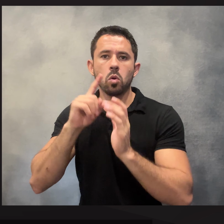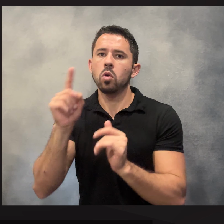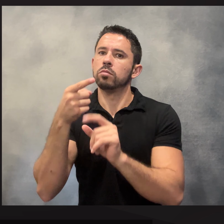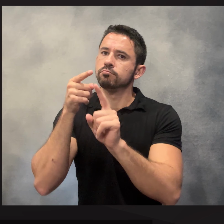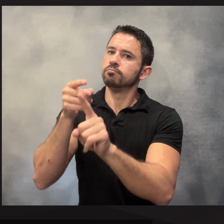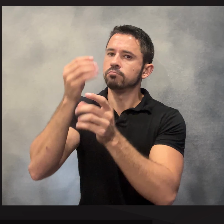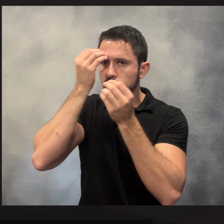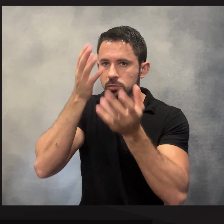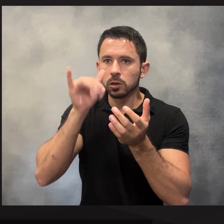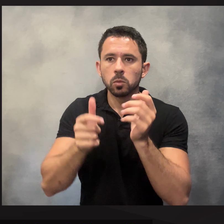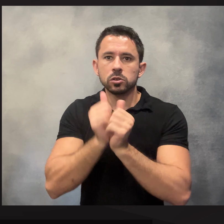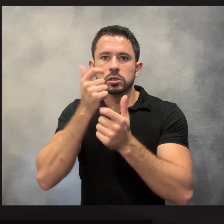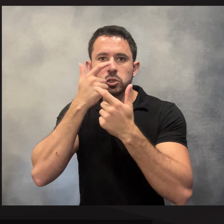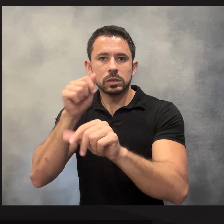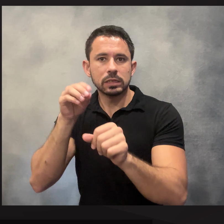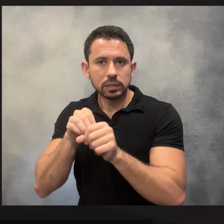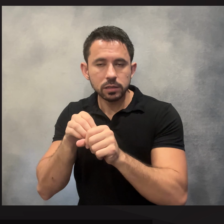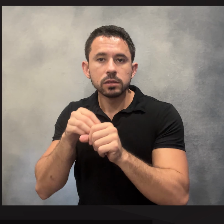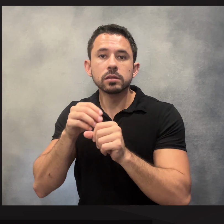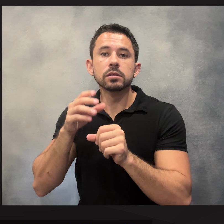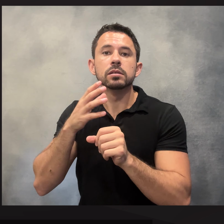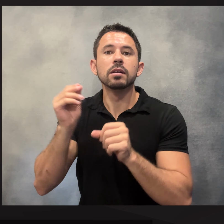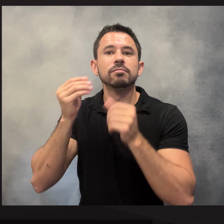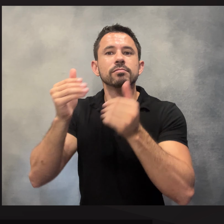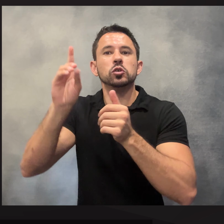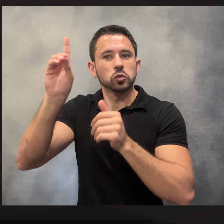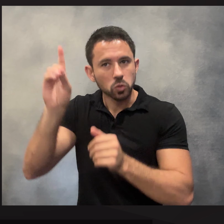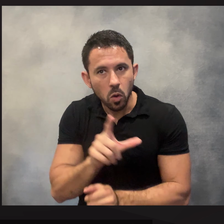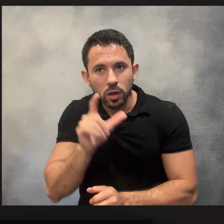and to download that smaller portion of the data.